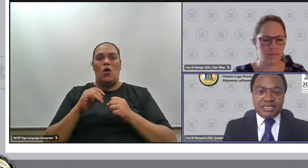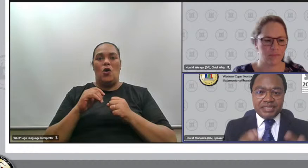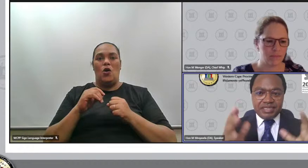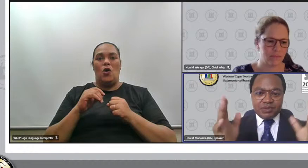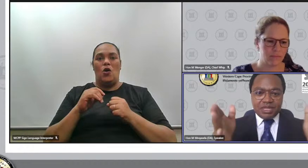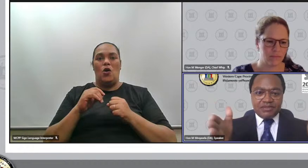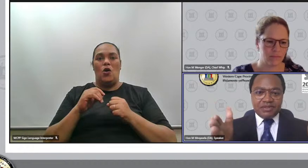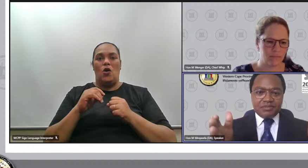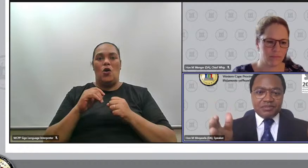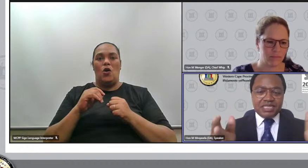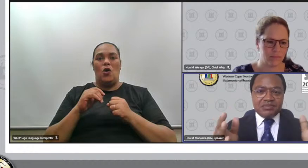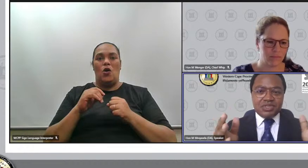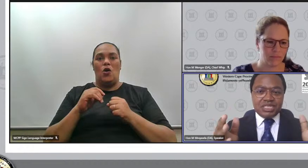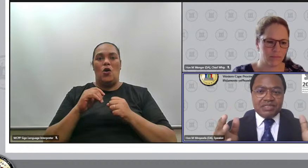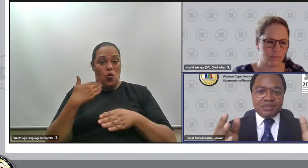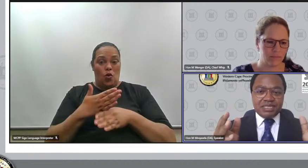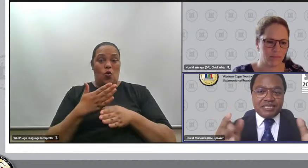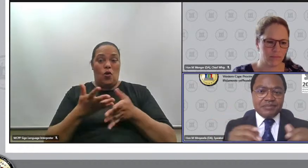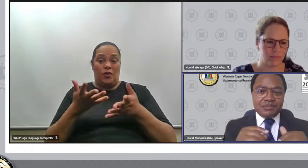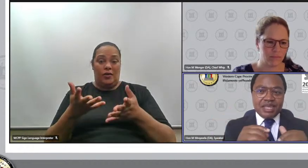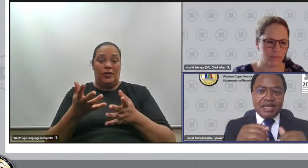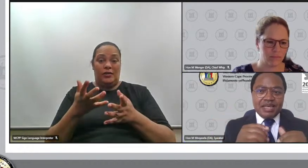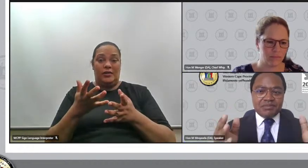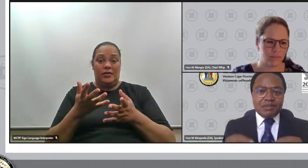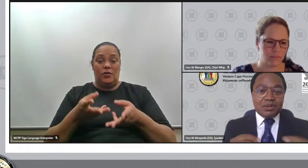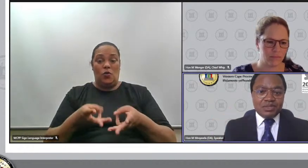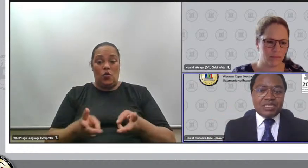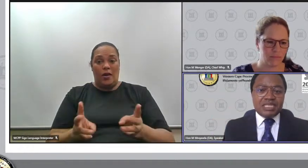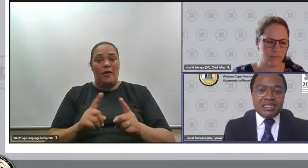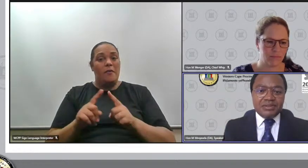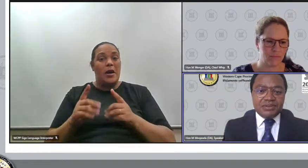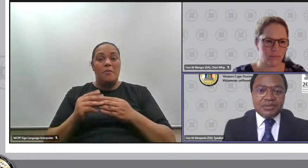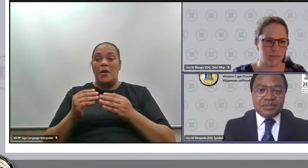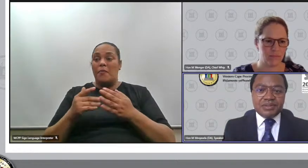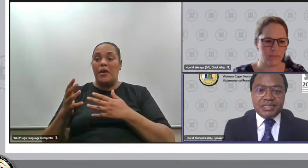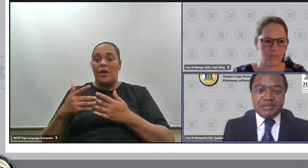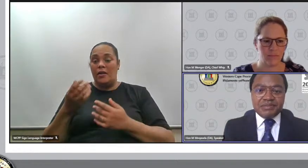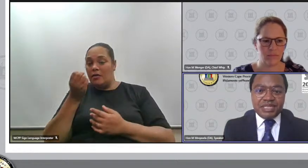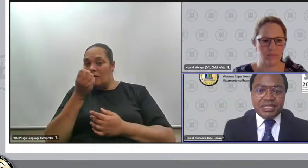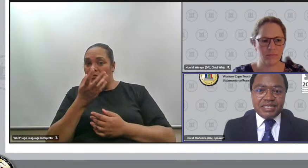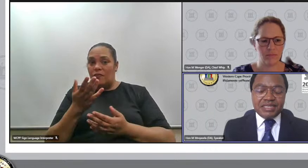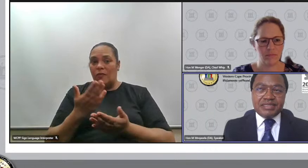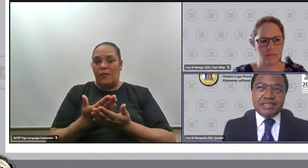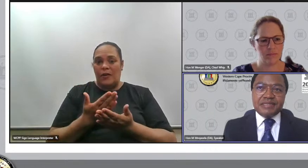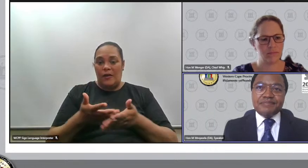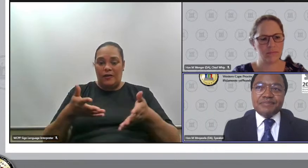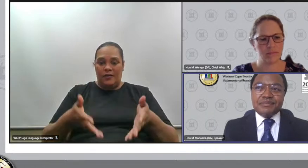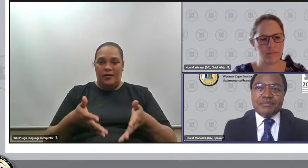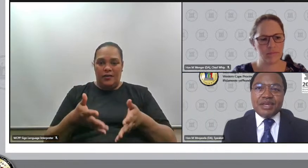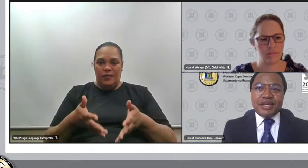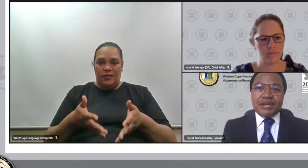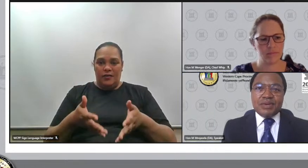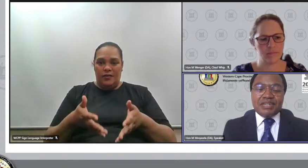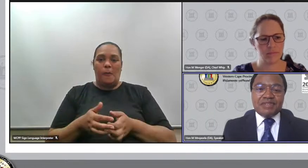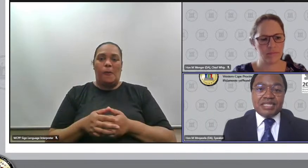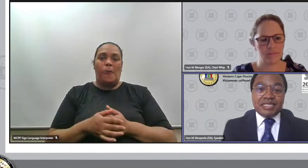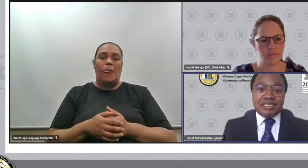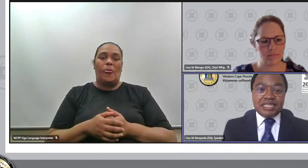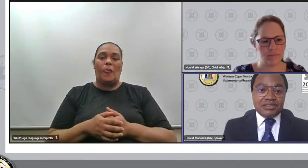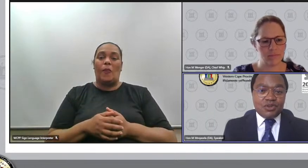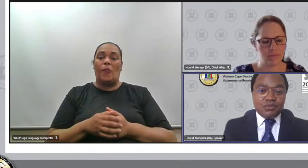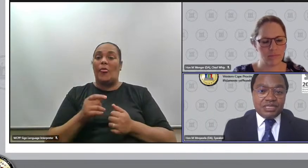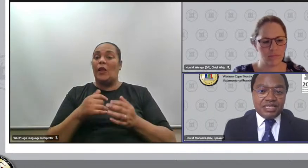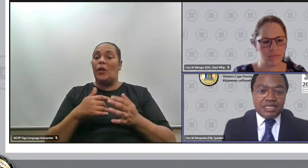we operate in this platform, Madam Chair, but any member will tell you here that whatever